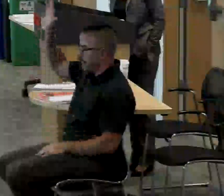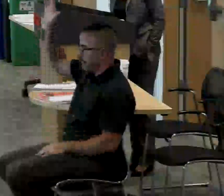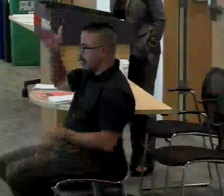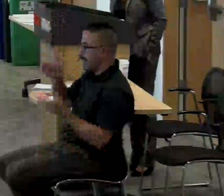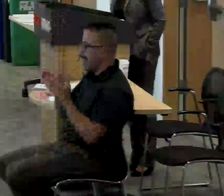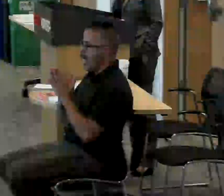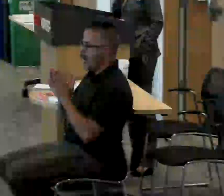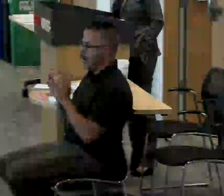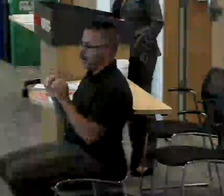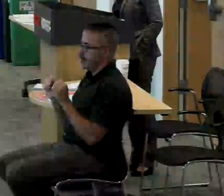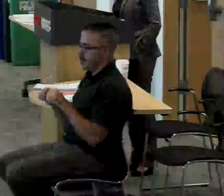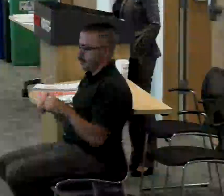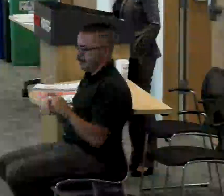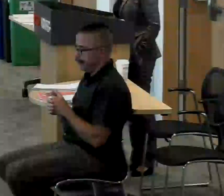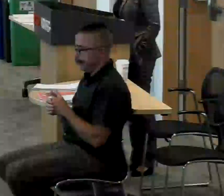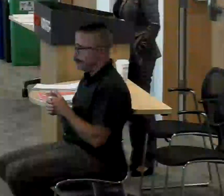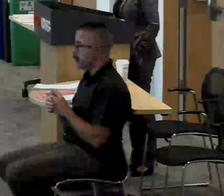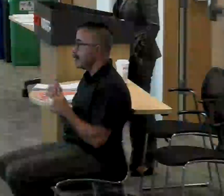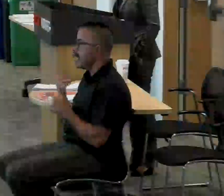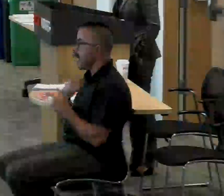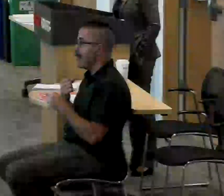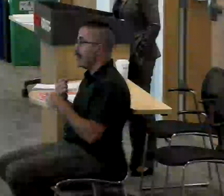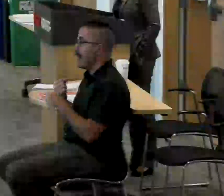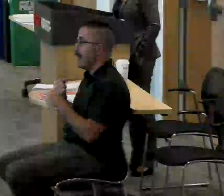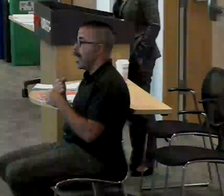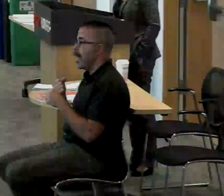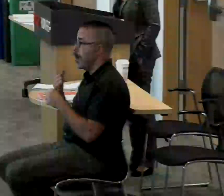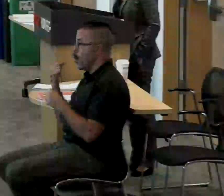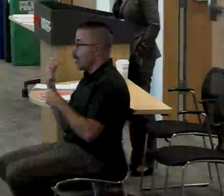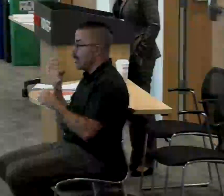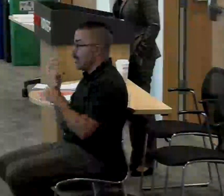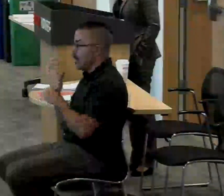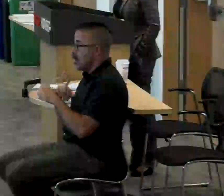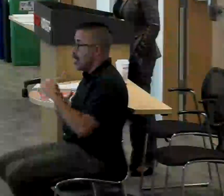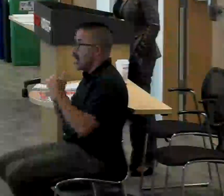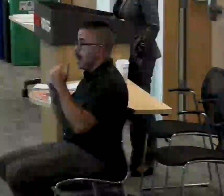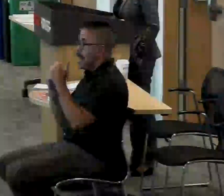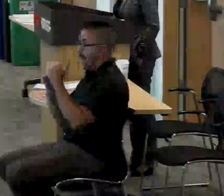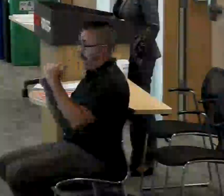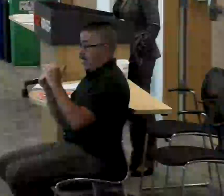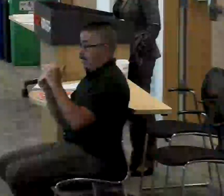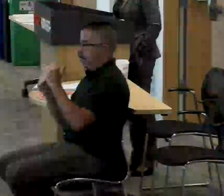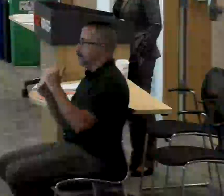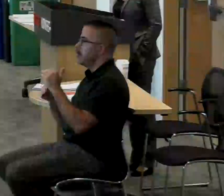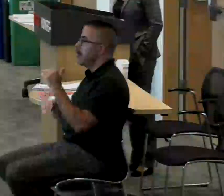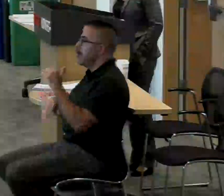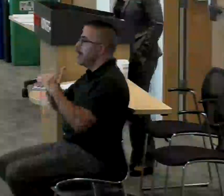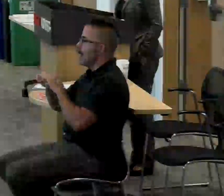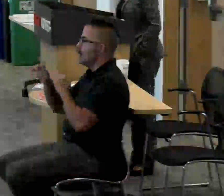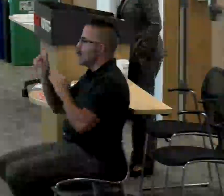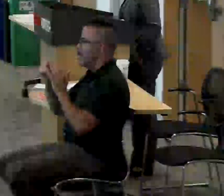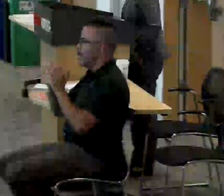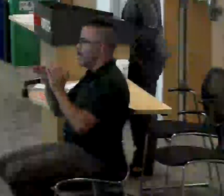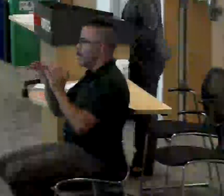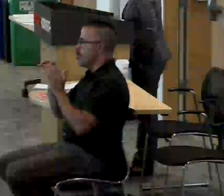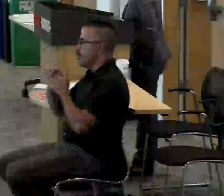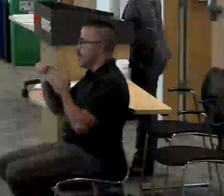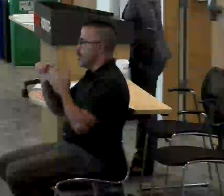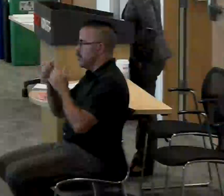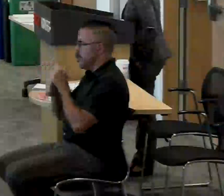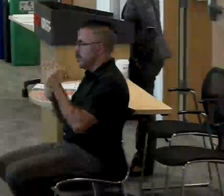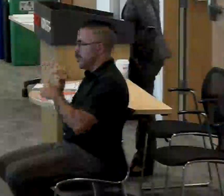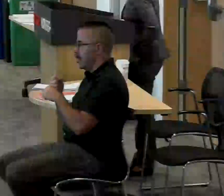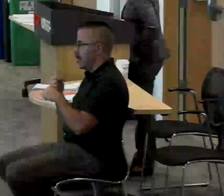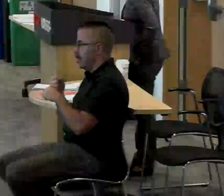There is an annual limit, contribution limit of $14,000. You can only put $14,000 in each year, and that's because these monies